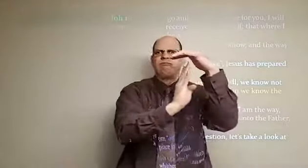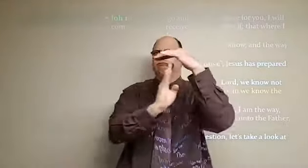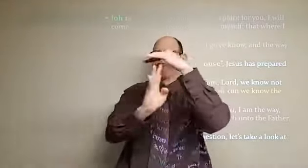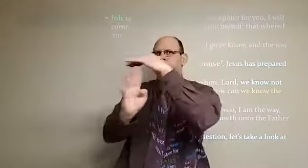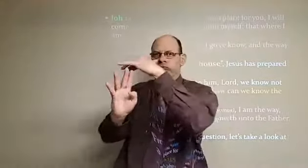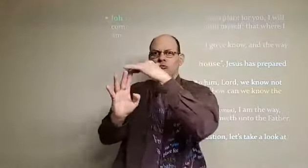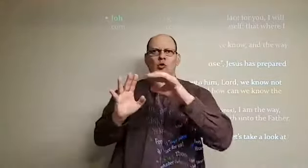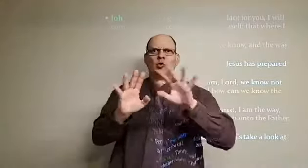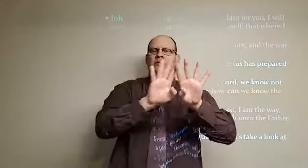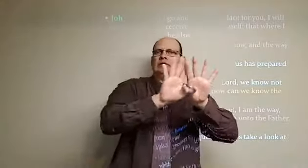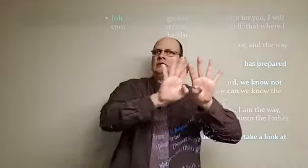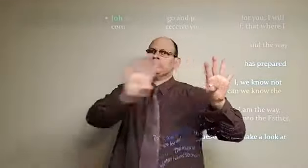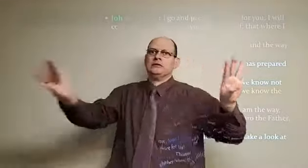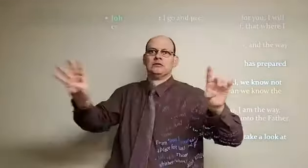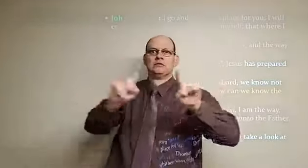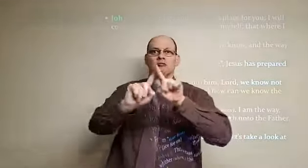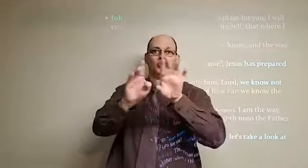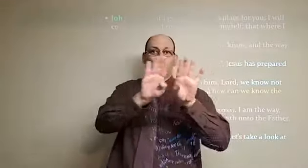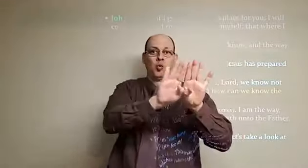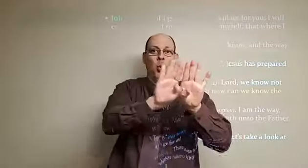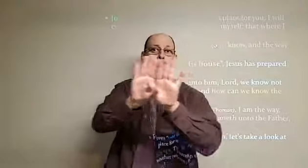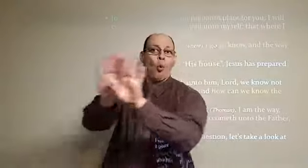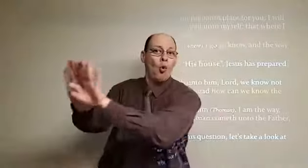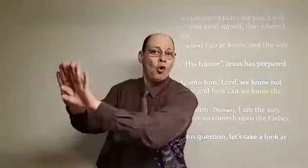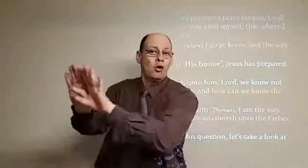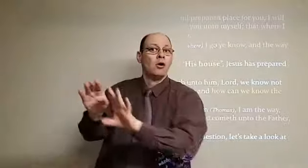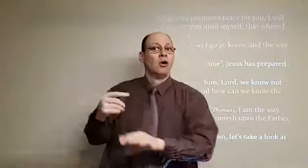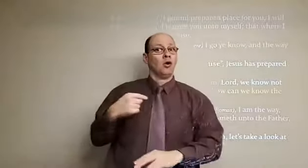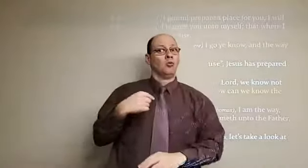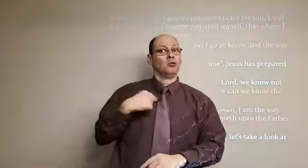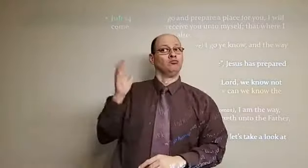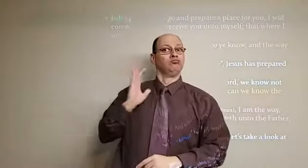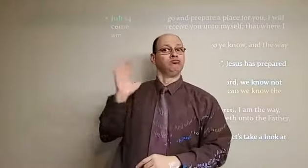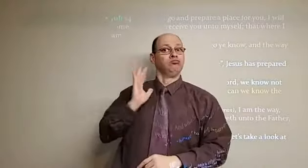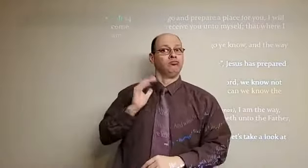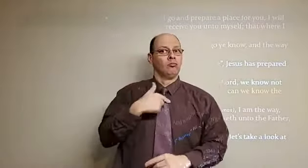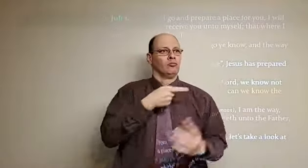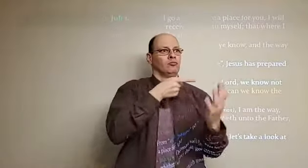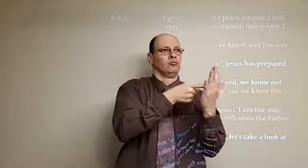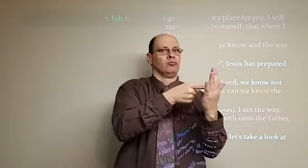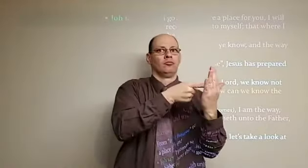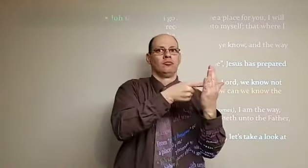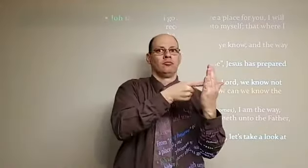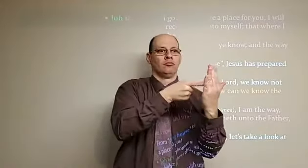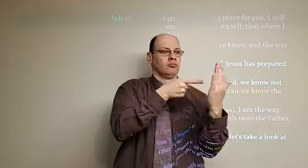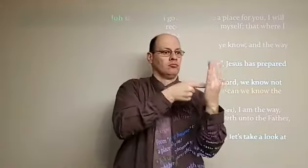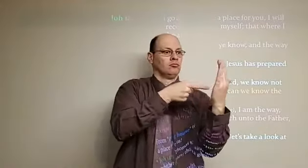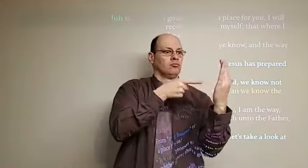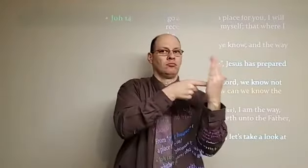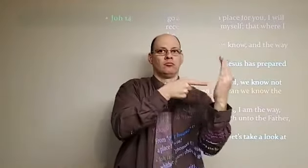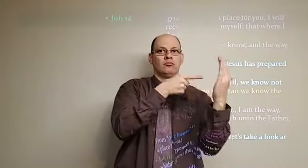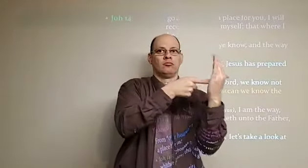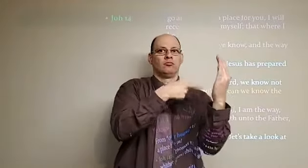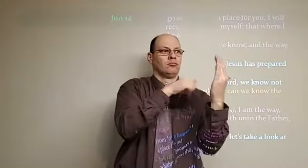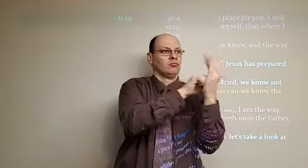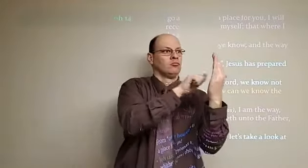and there's different churches or different doors that they're accessing me I would hit I would hit a